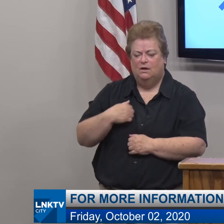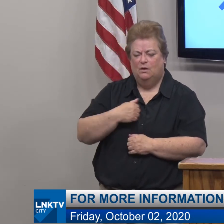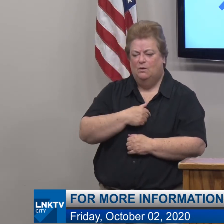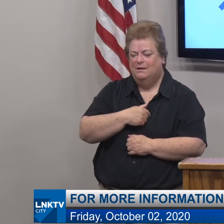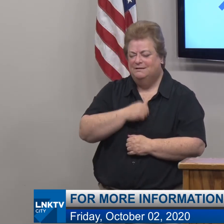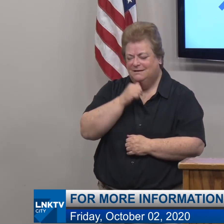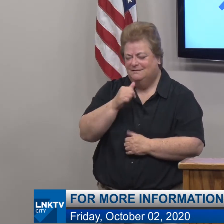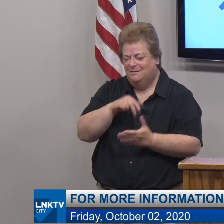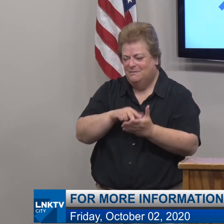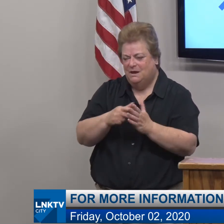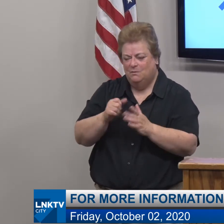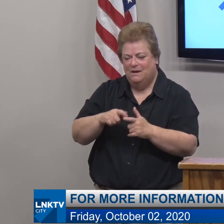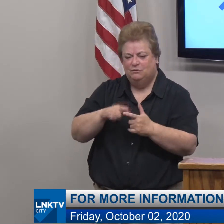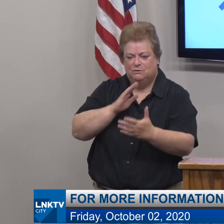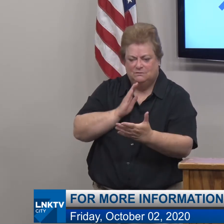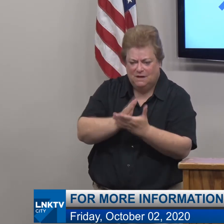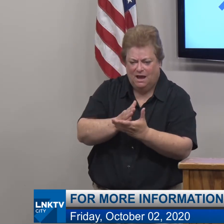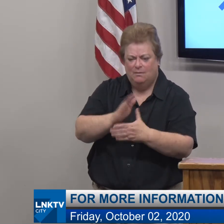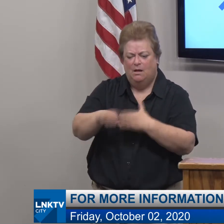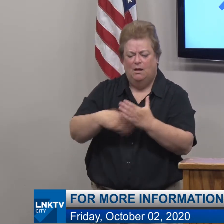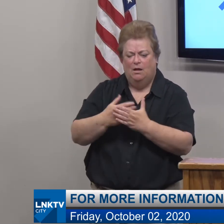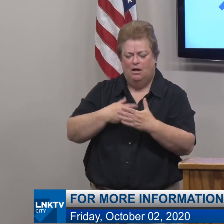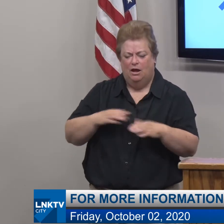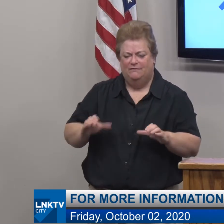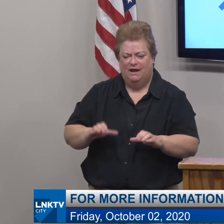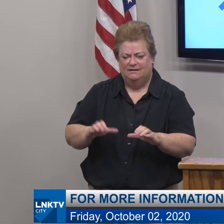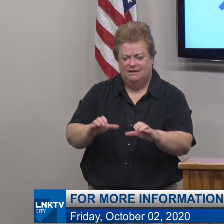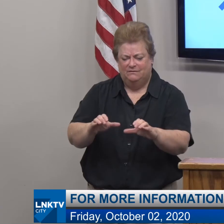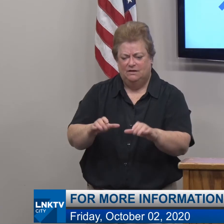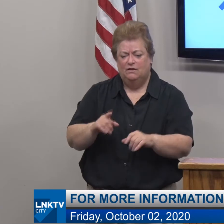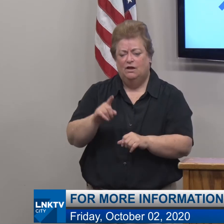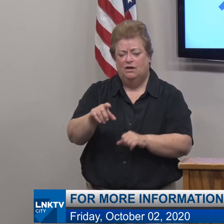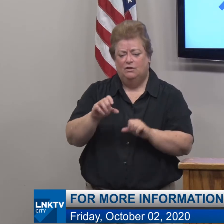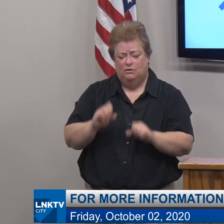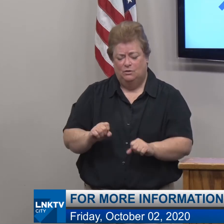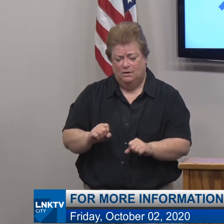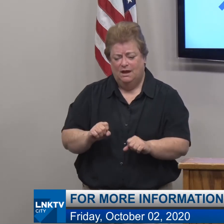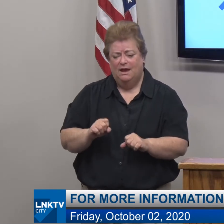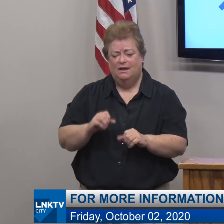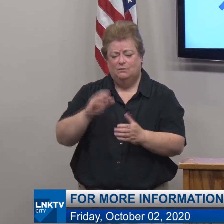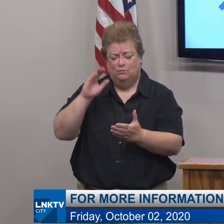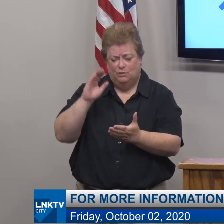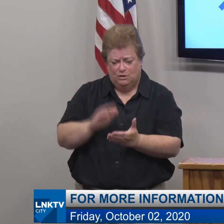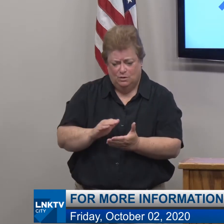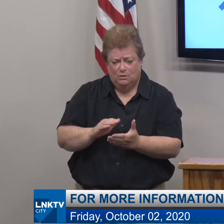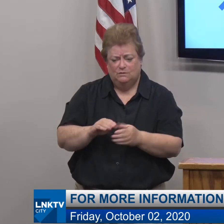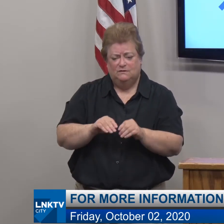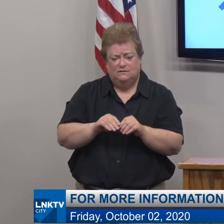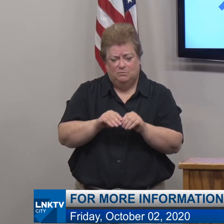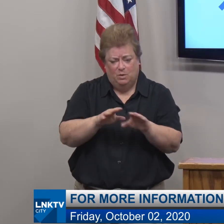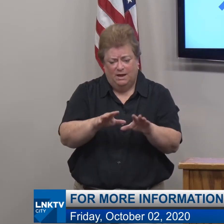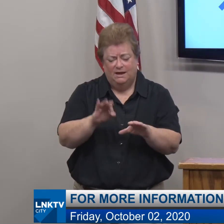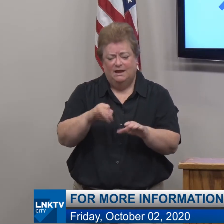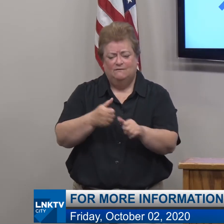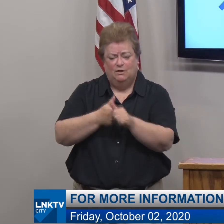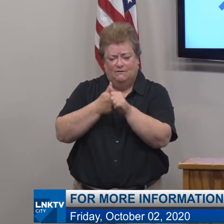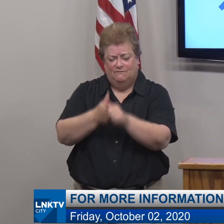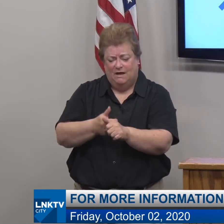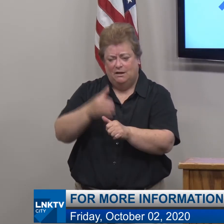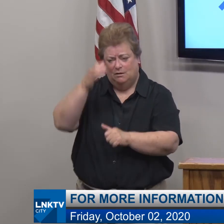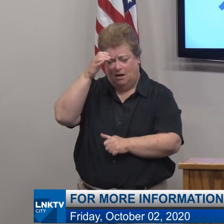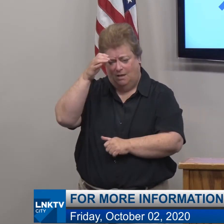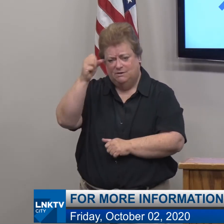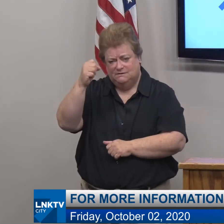all activities. The reality is you can reduce levels of community transmission if you follow some common